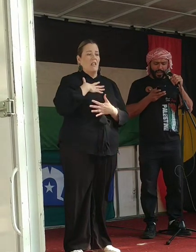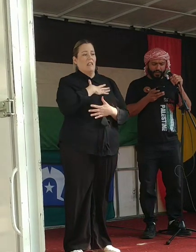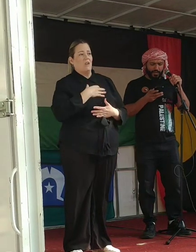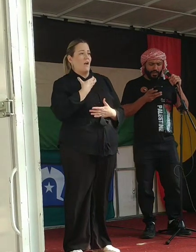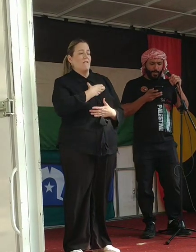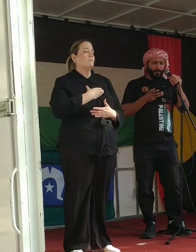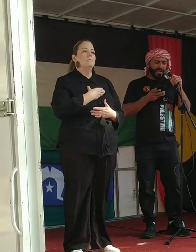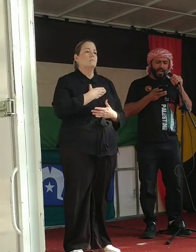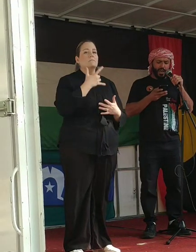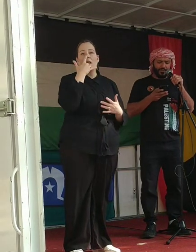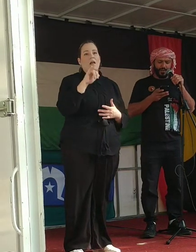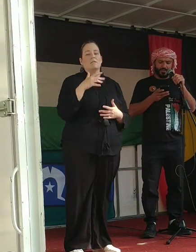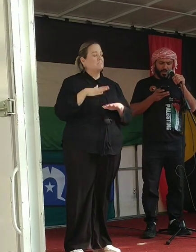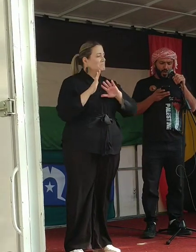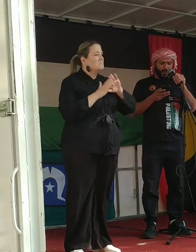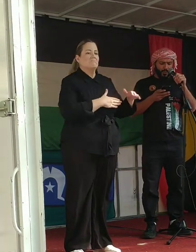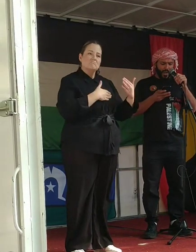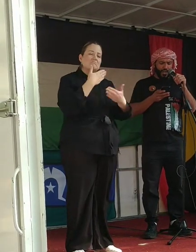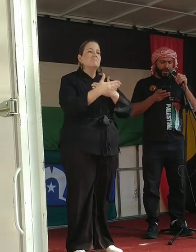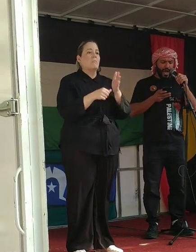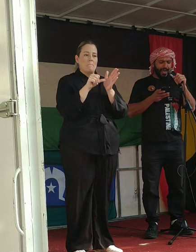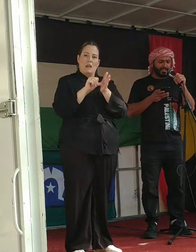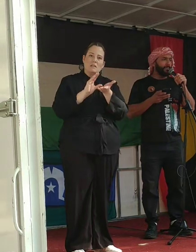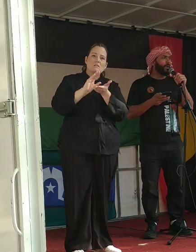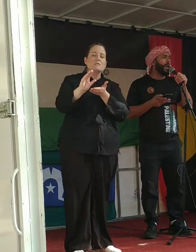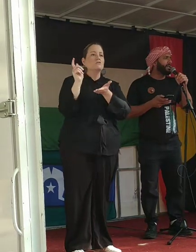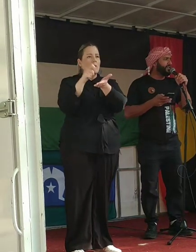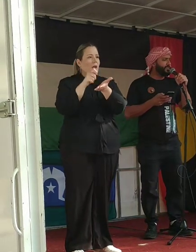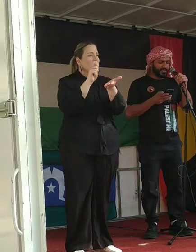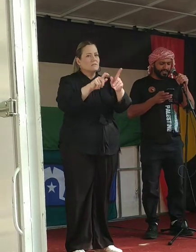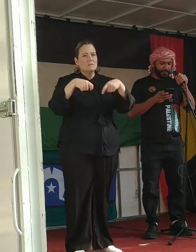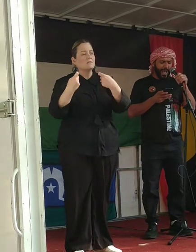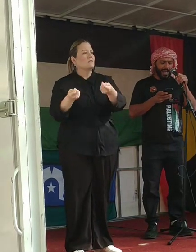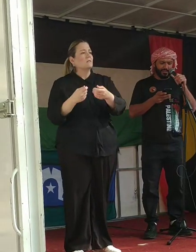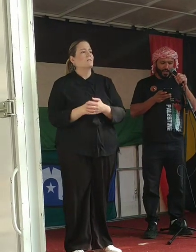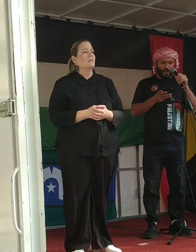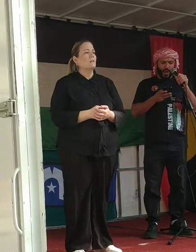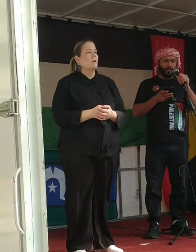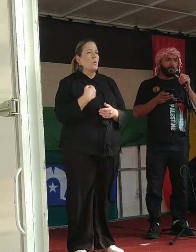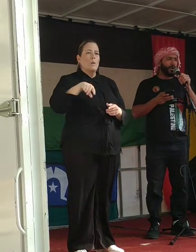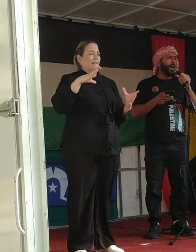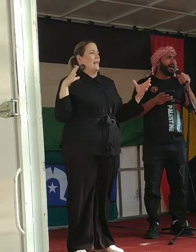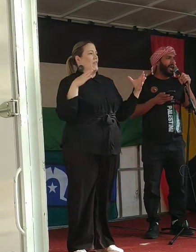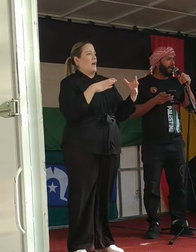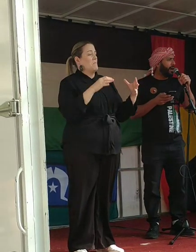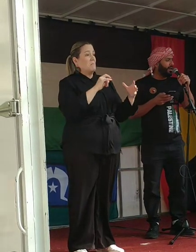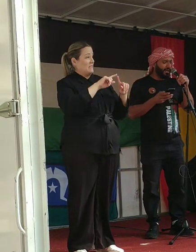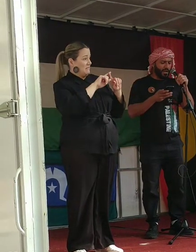put in money and effort, when we unite and put our differences apart, when we put